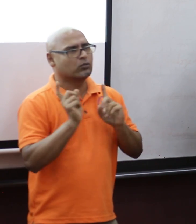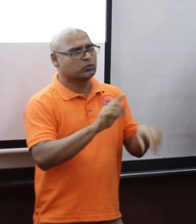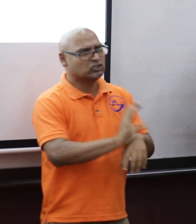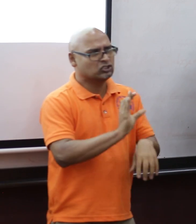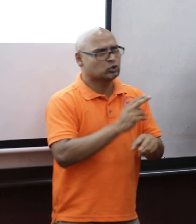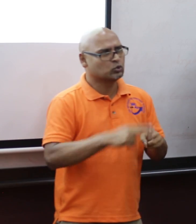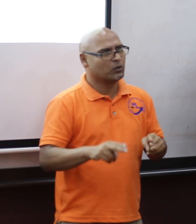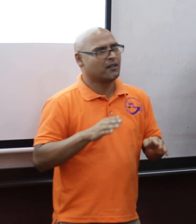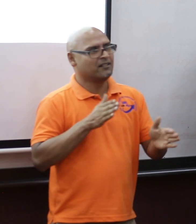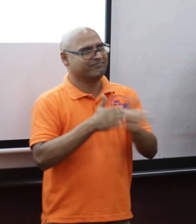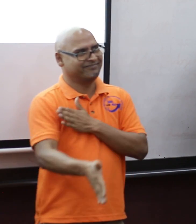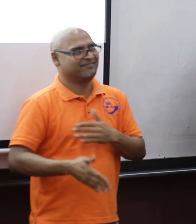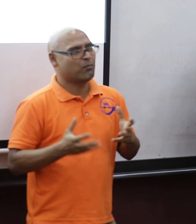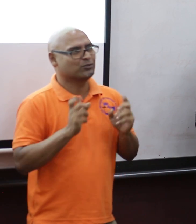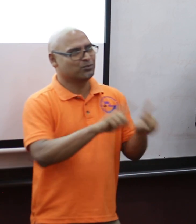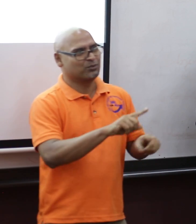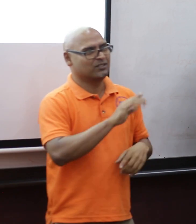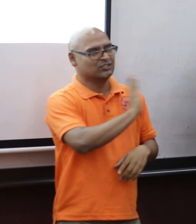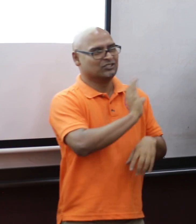thing. Integration.